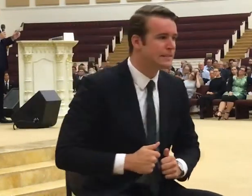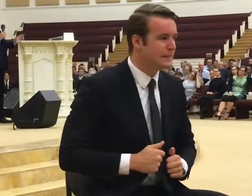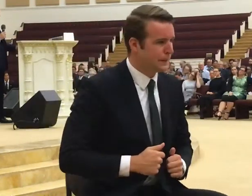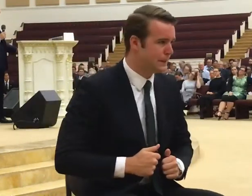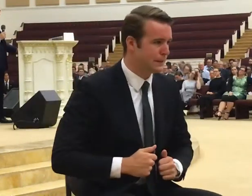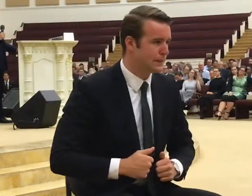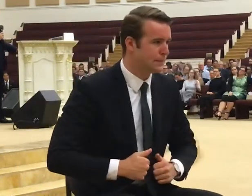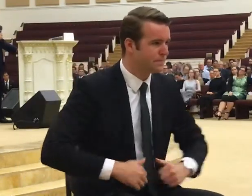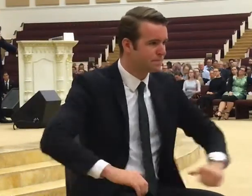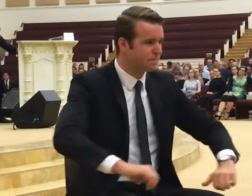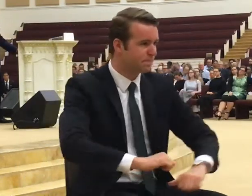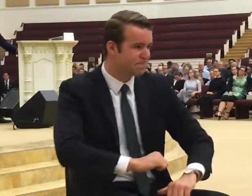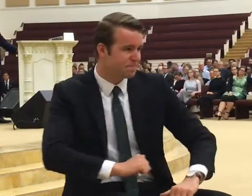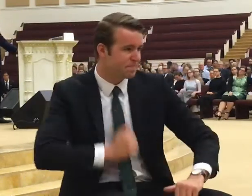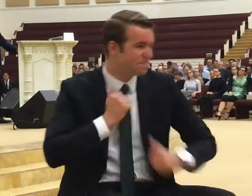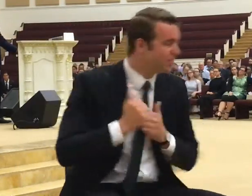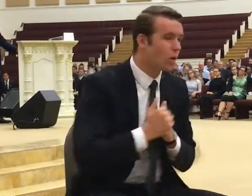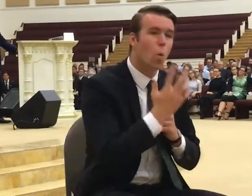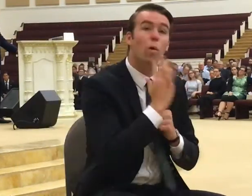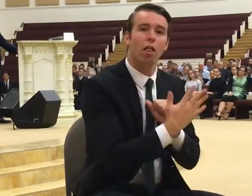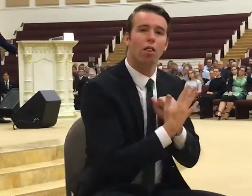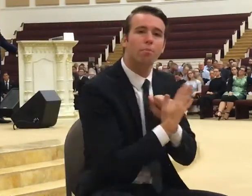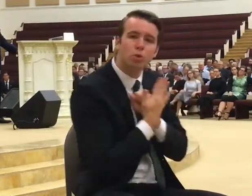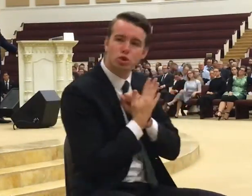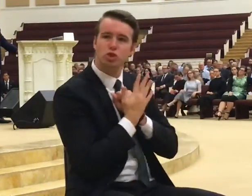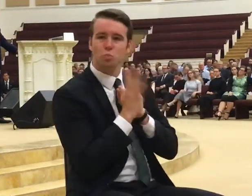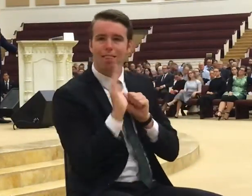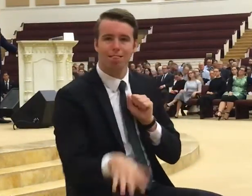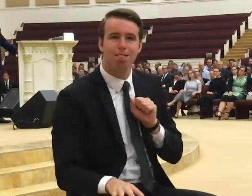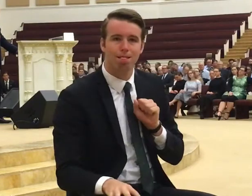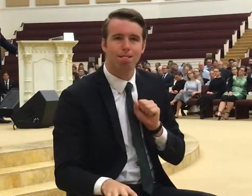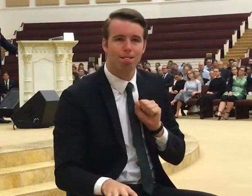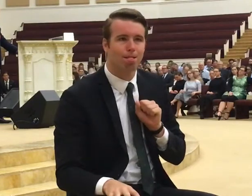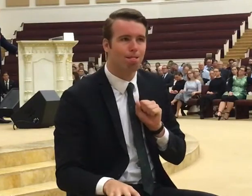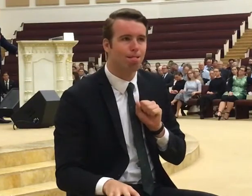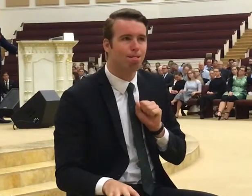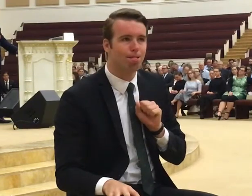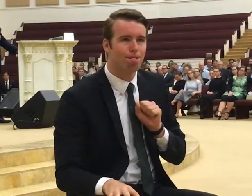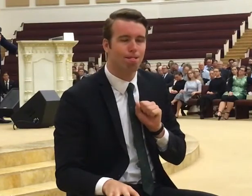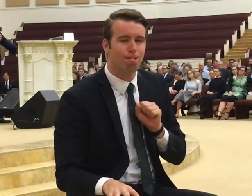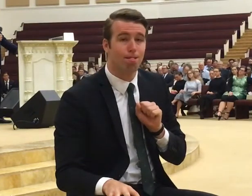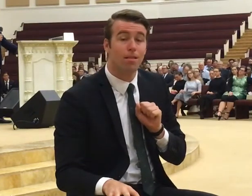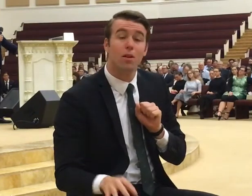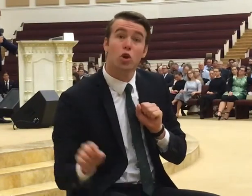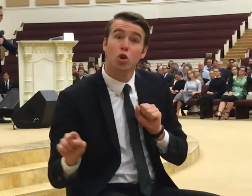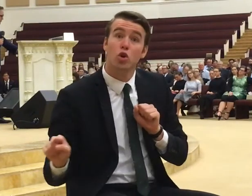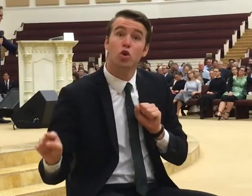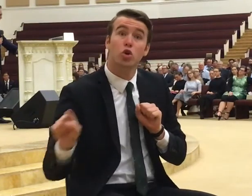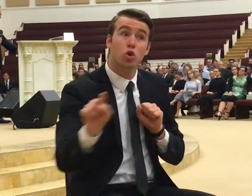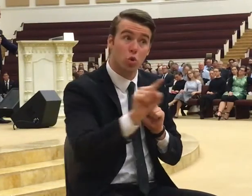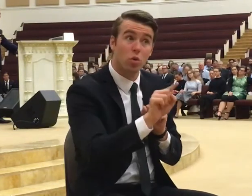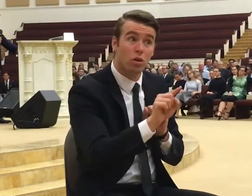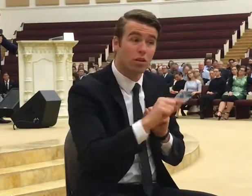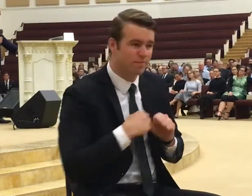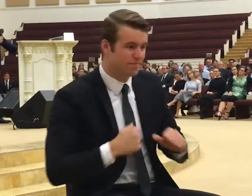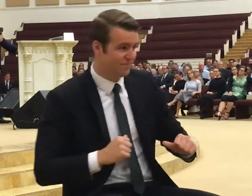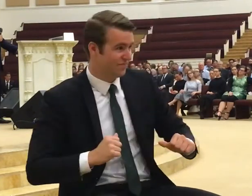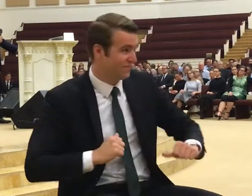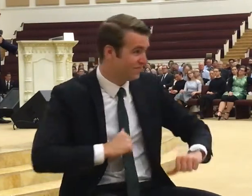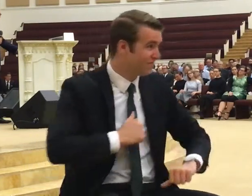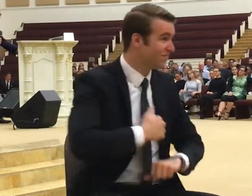to be pushback. And you will be accused of